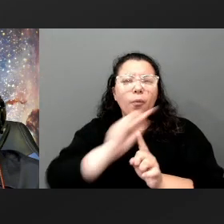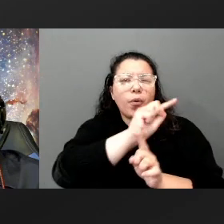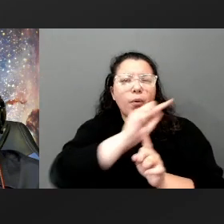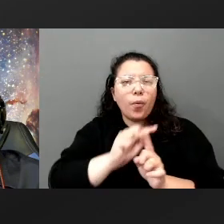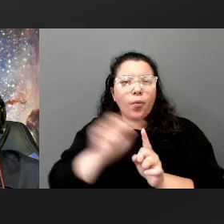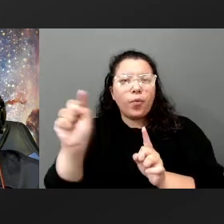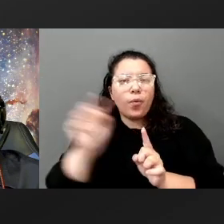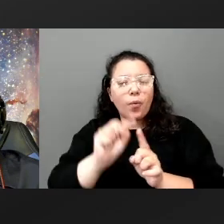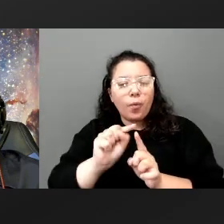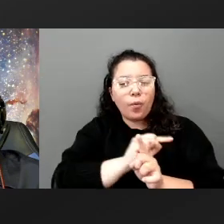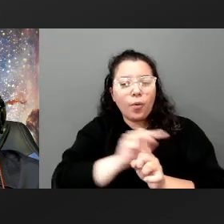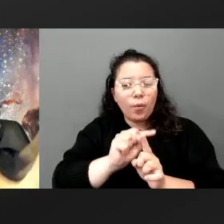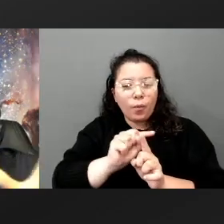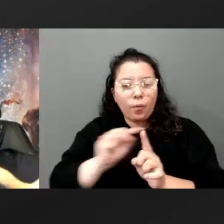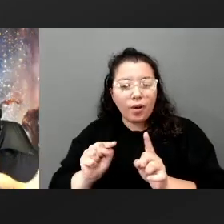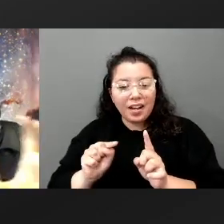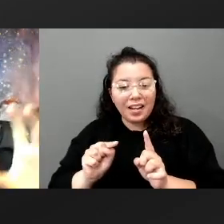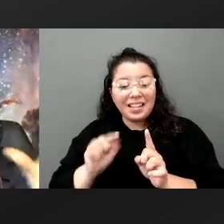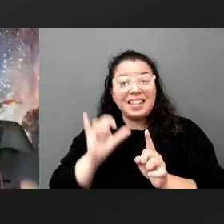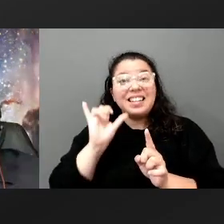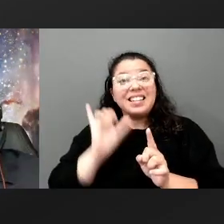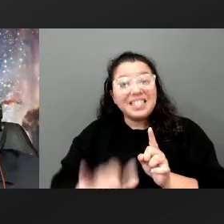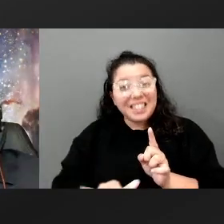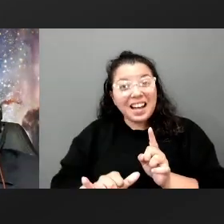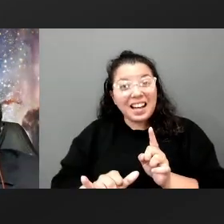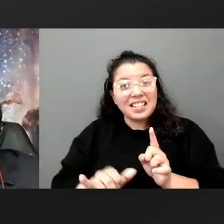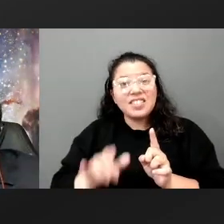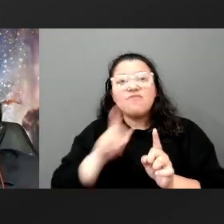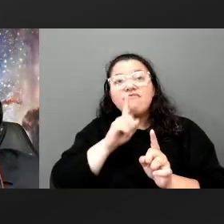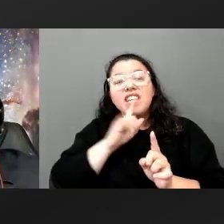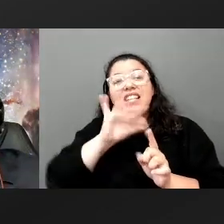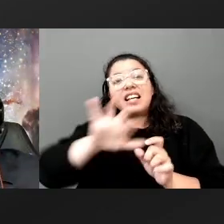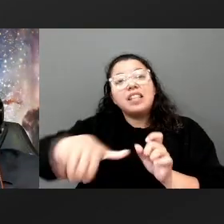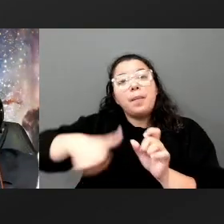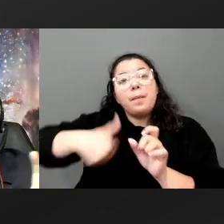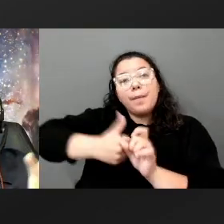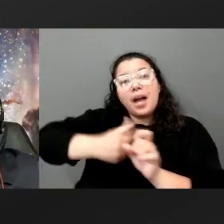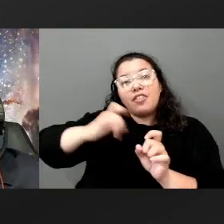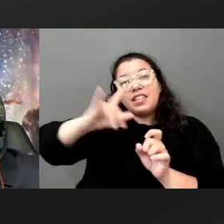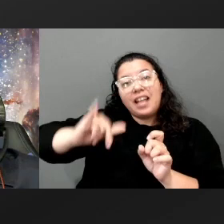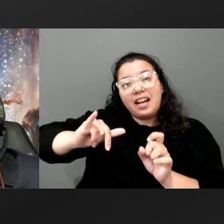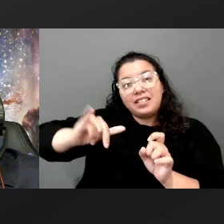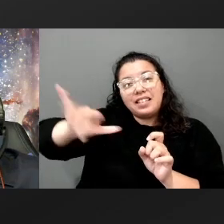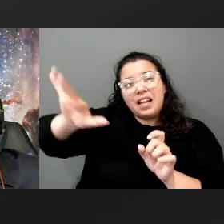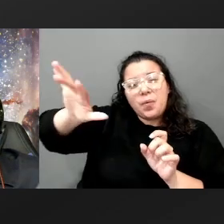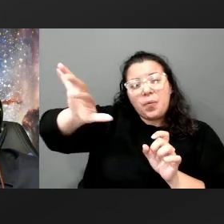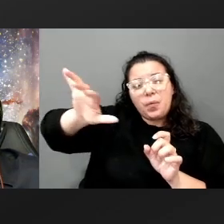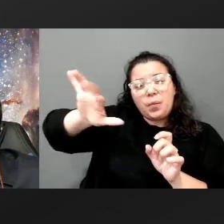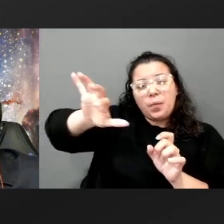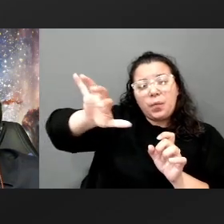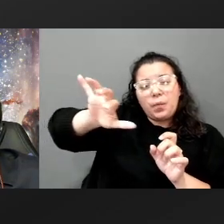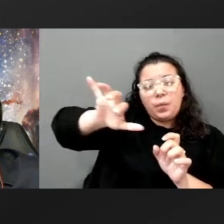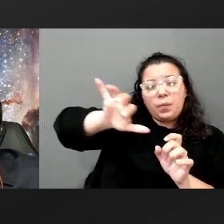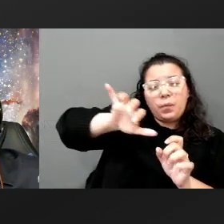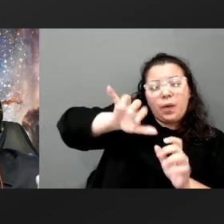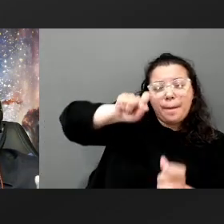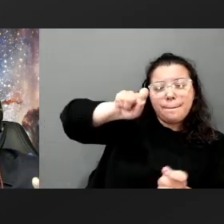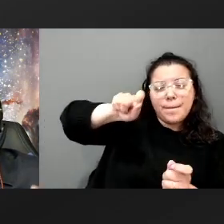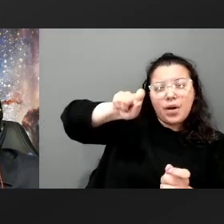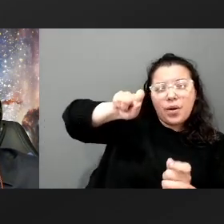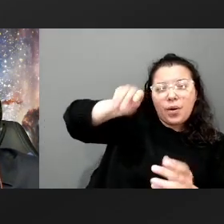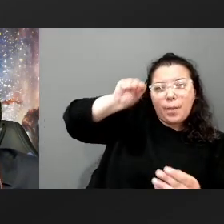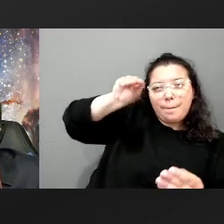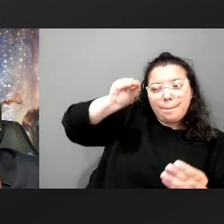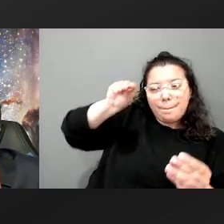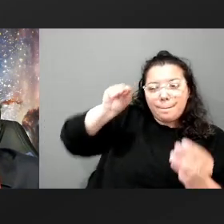image, background behind the cluster that are getting lensed and warped into these weird shapes, and we can see them a lot more easily because they're